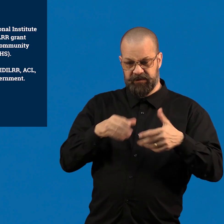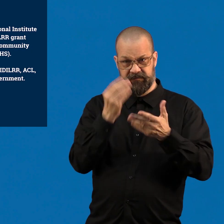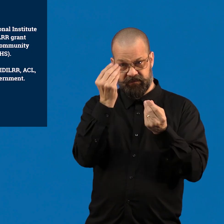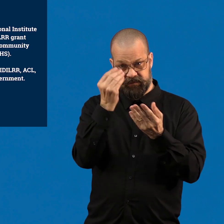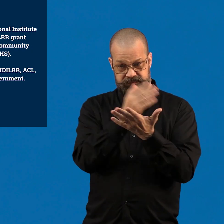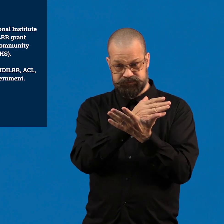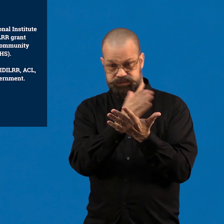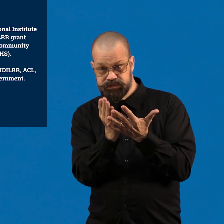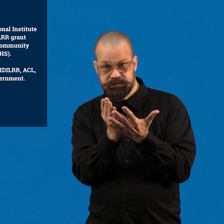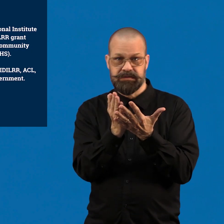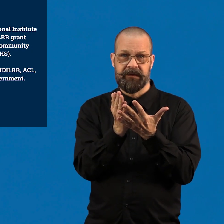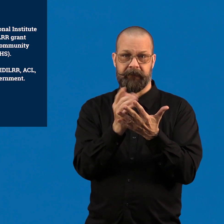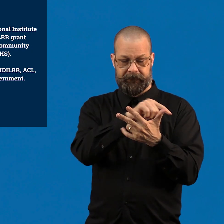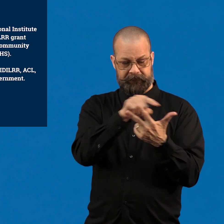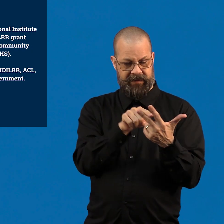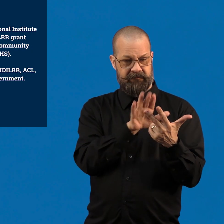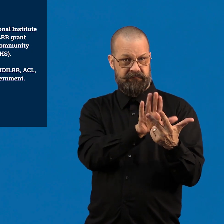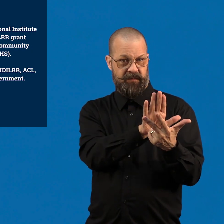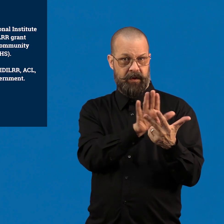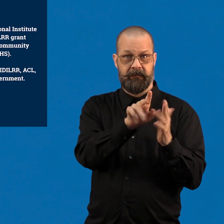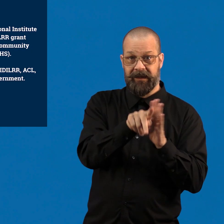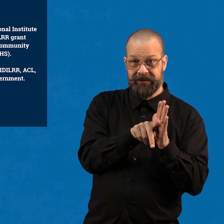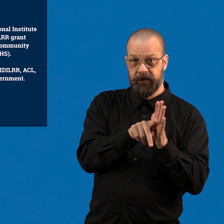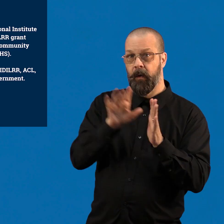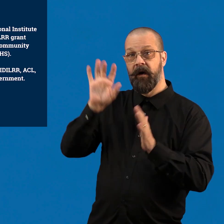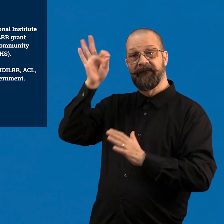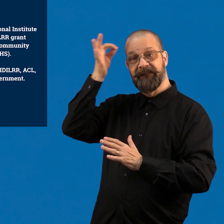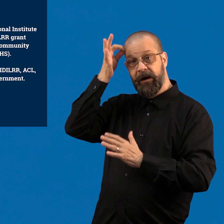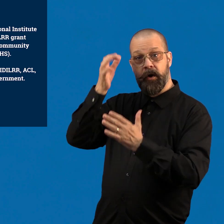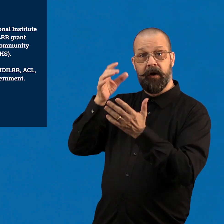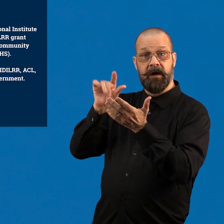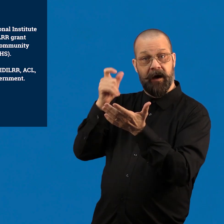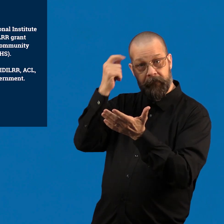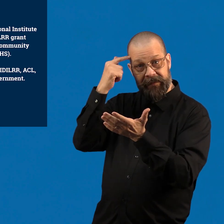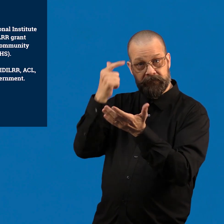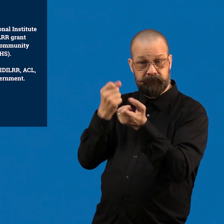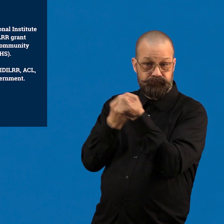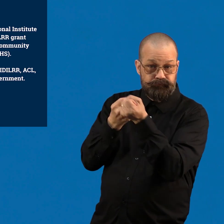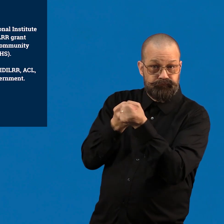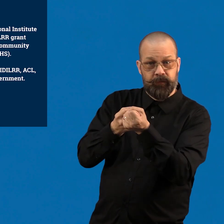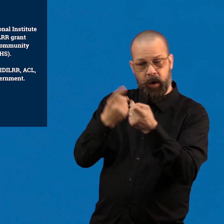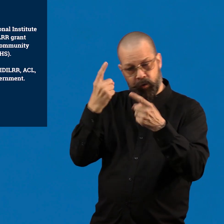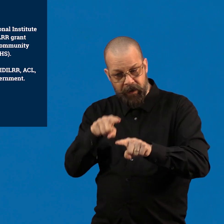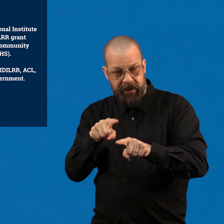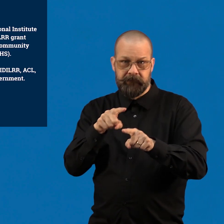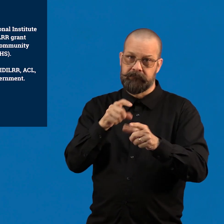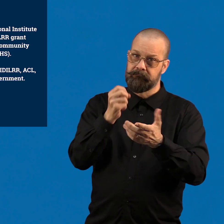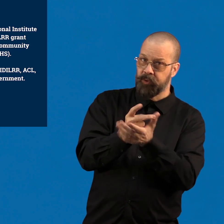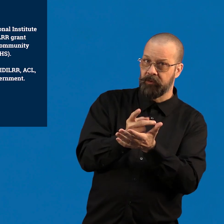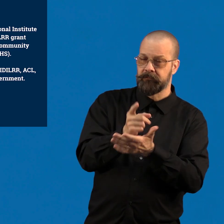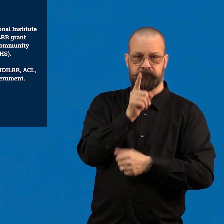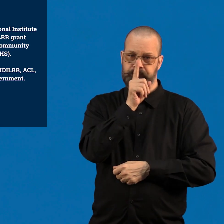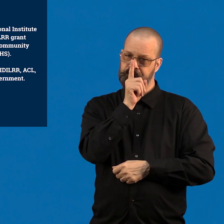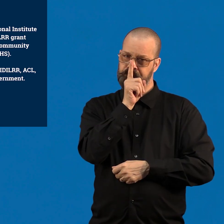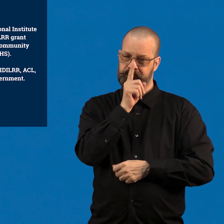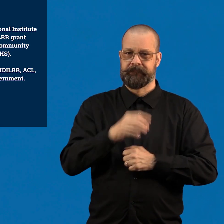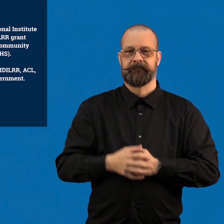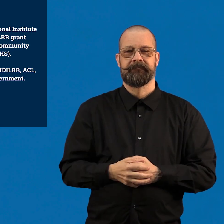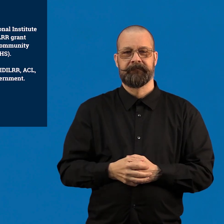of this podcast do not necessarily represent the policy of NIDLR, ACL, or HHS, and you should not assume endorsement by the federal government.